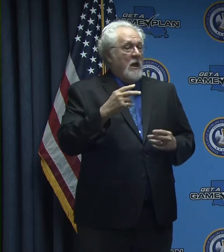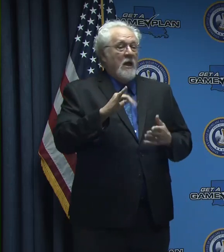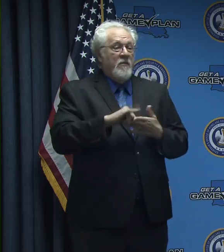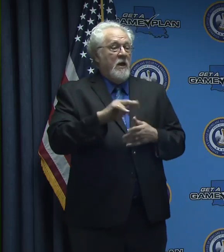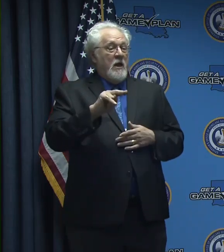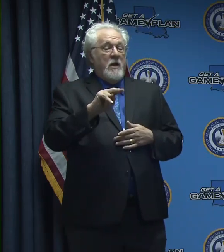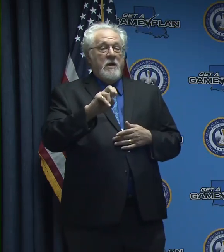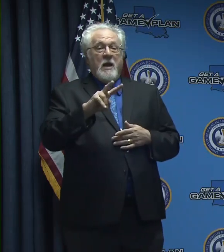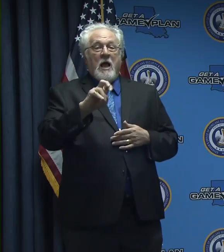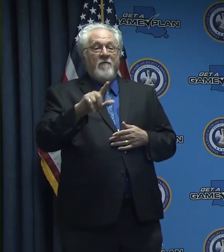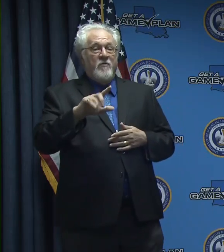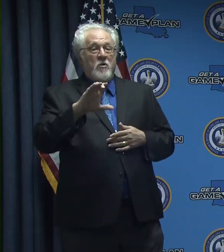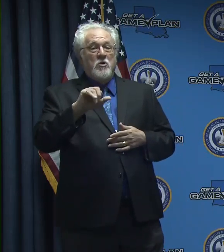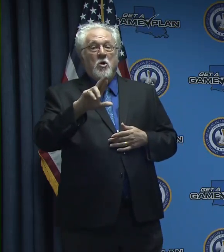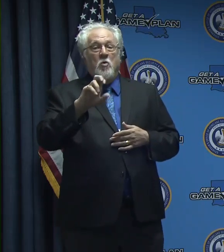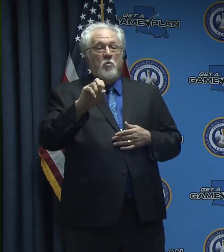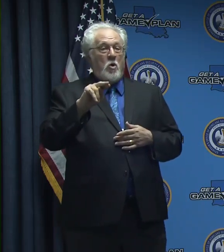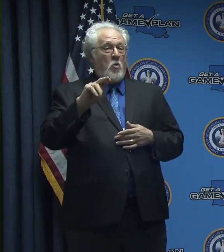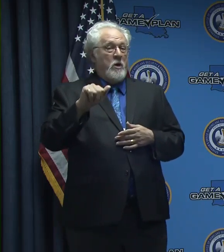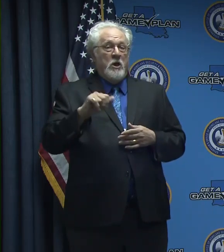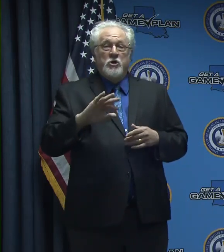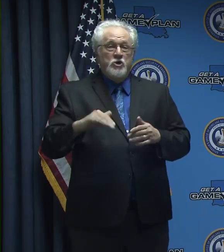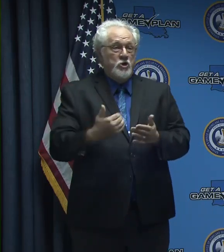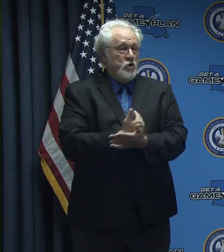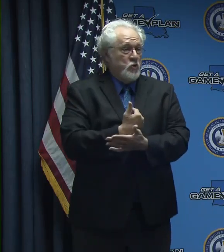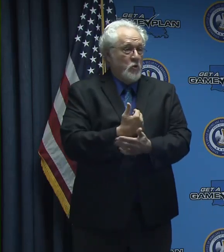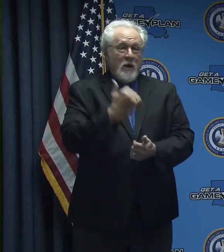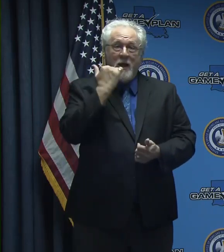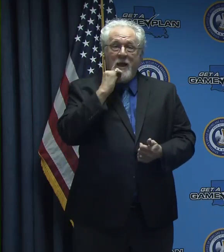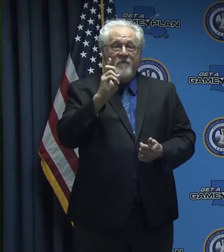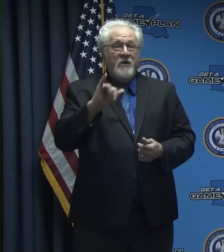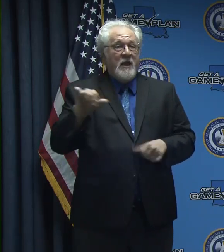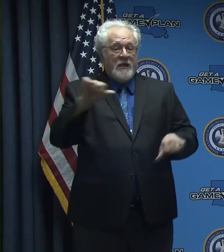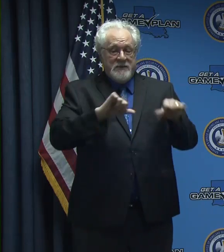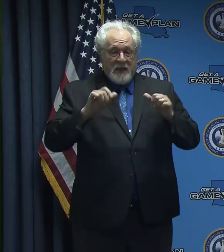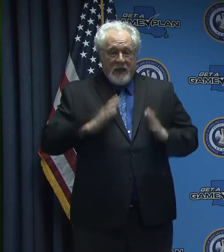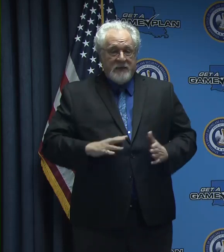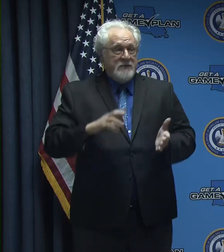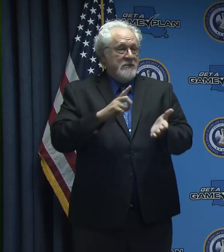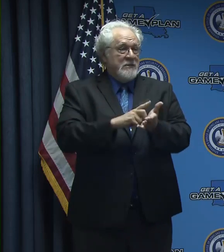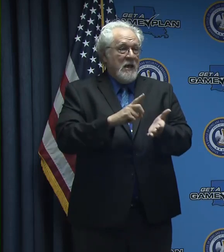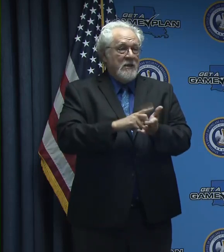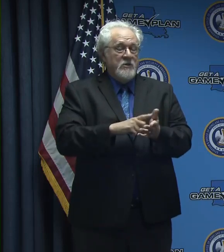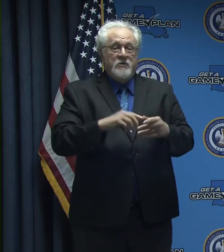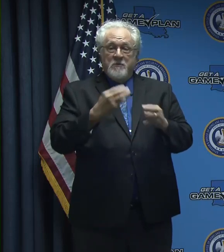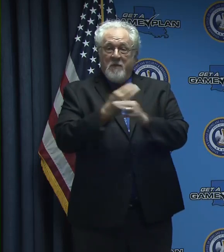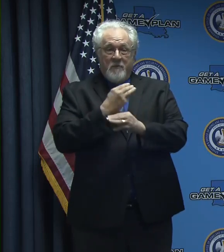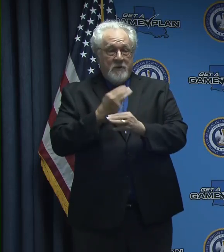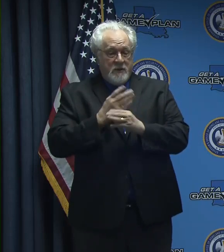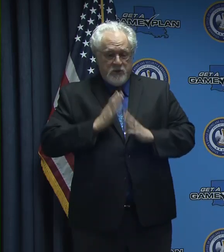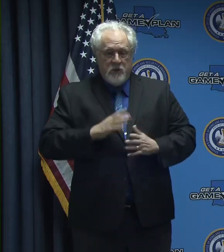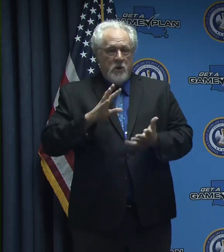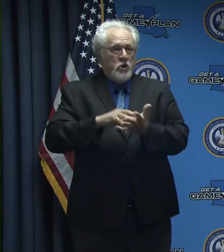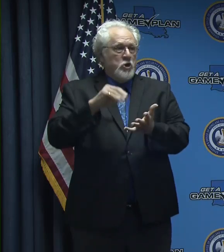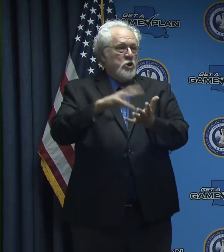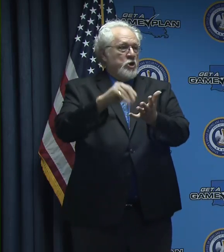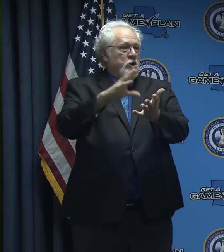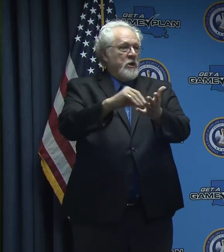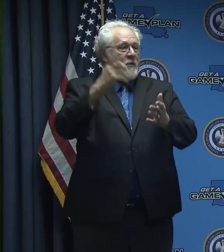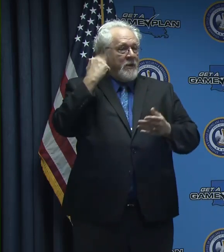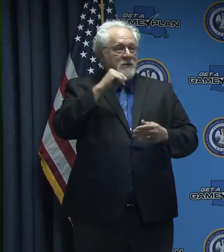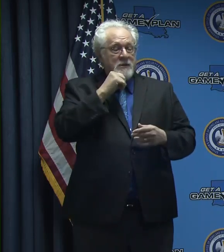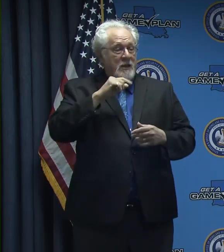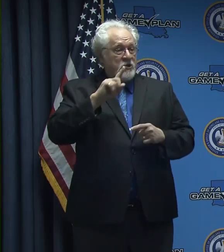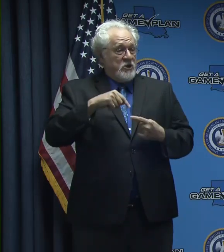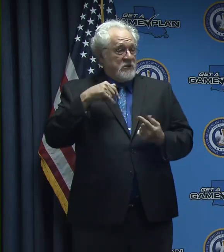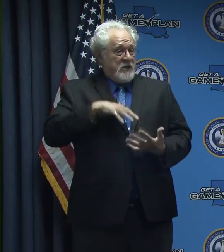novel coronavirus. This is new. And every day the scientists, the doctors, the mathematicians, they're learning, because they're not just studying